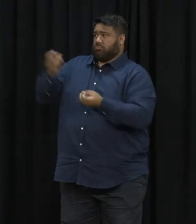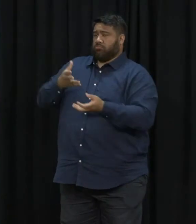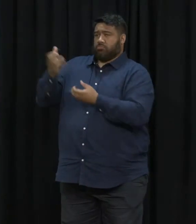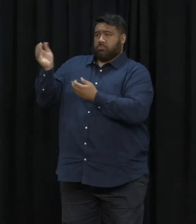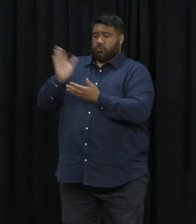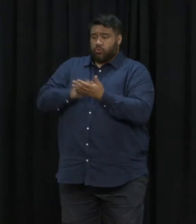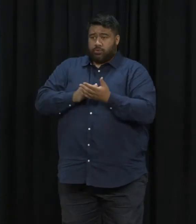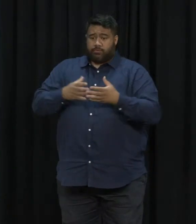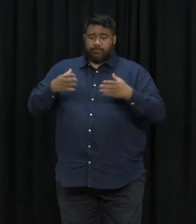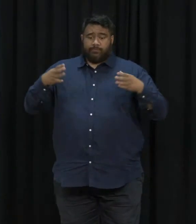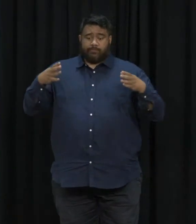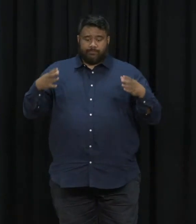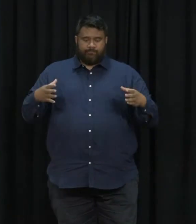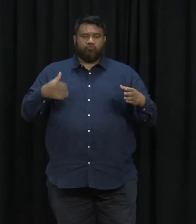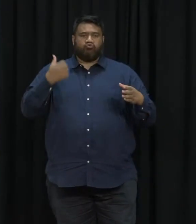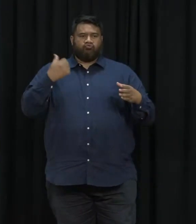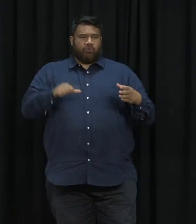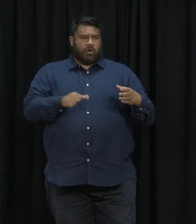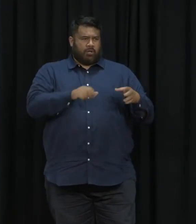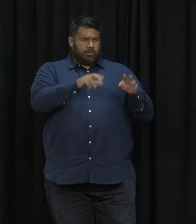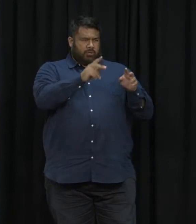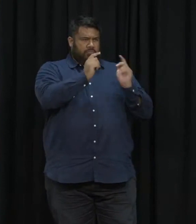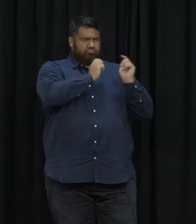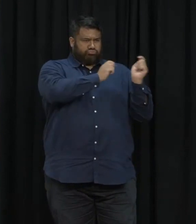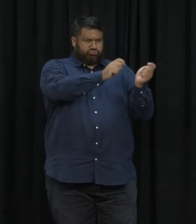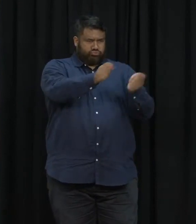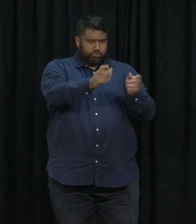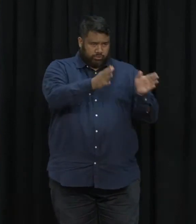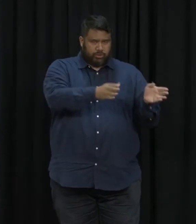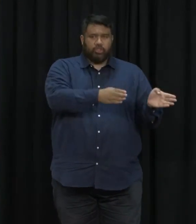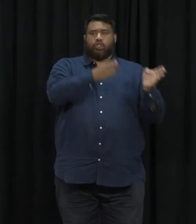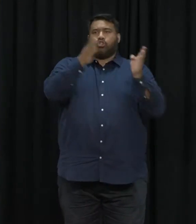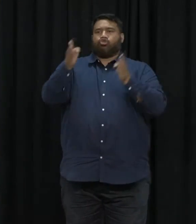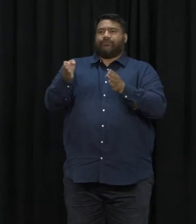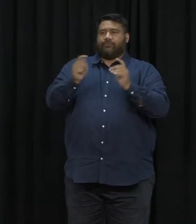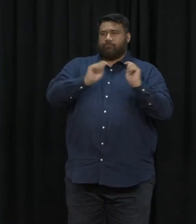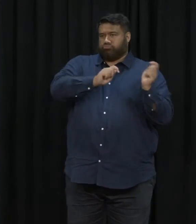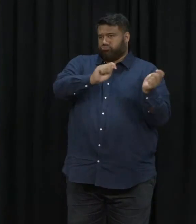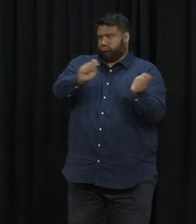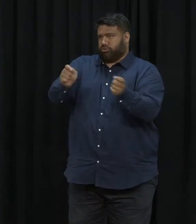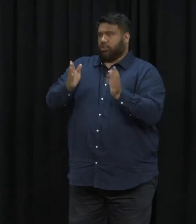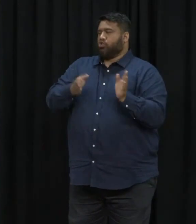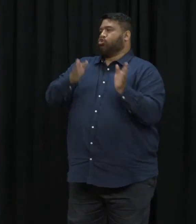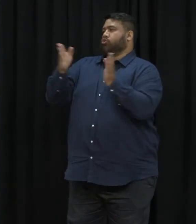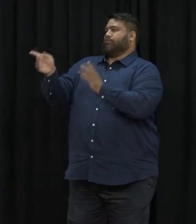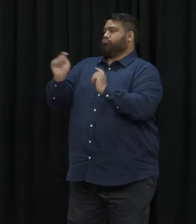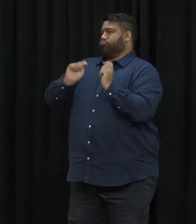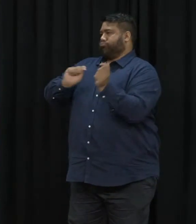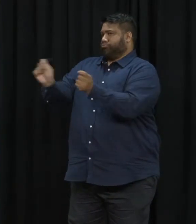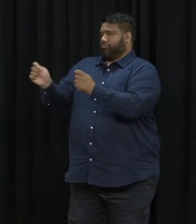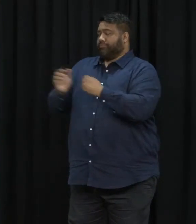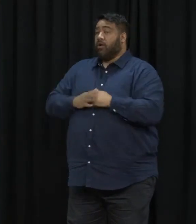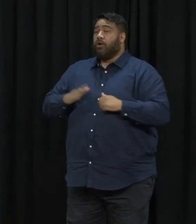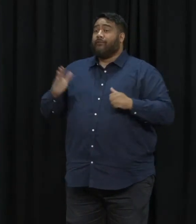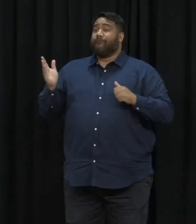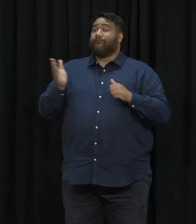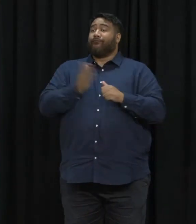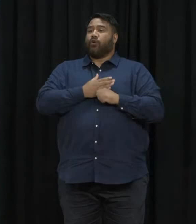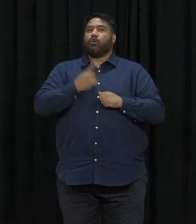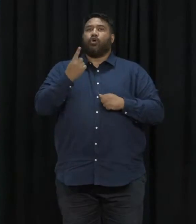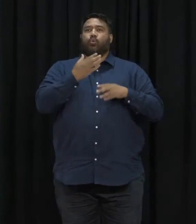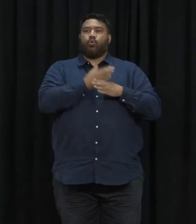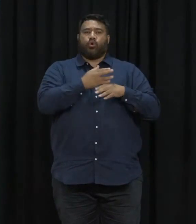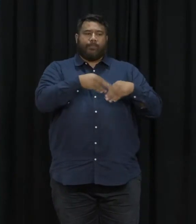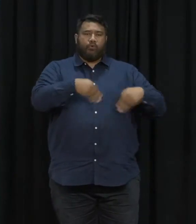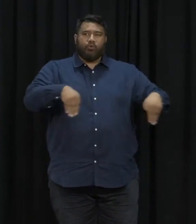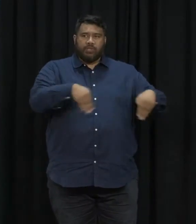then are brought in as the next group that we target. As you know, the first group has been border workers, managed isolation